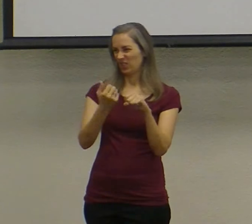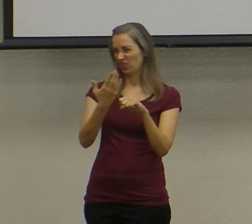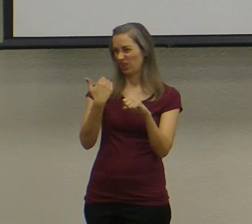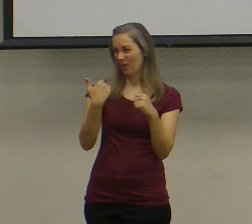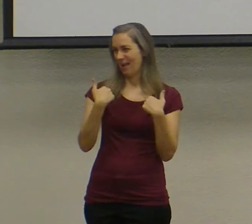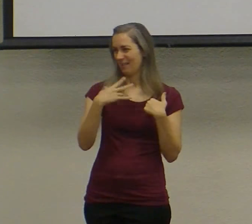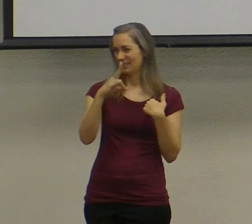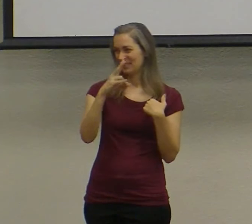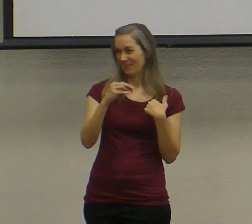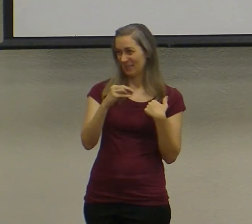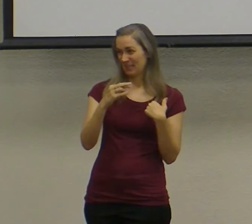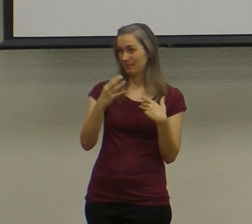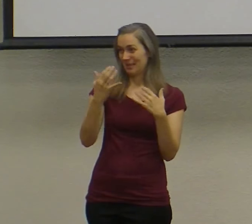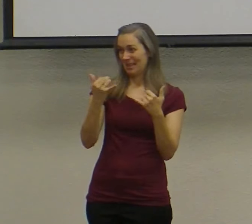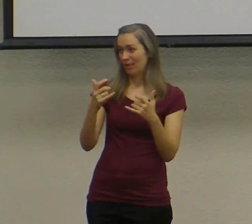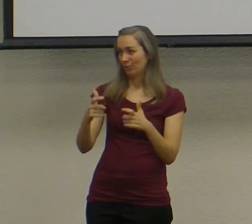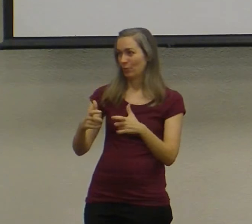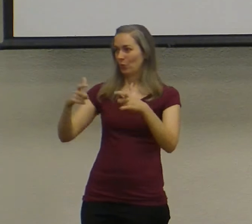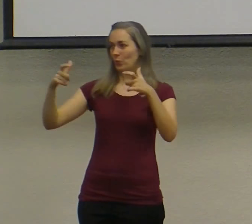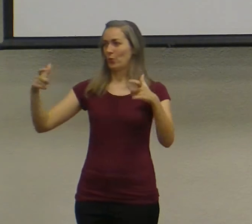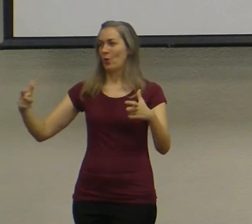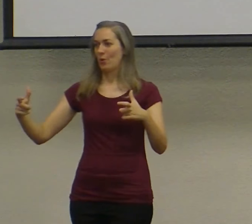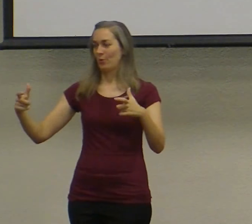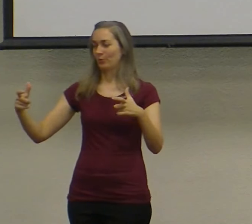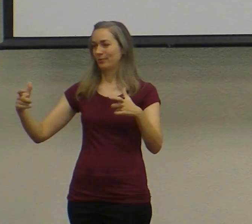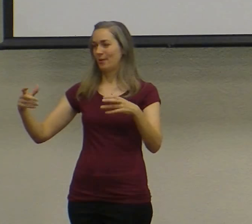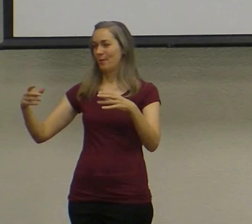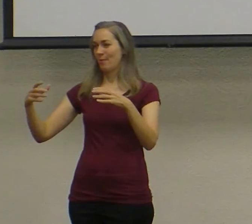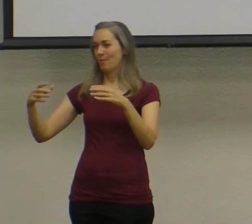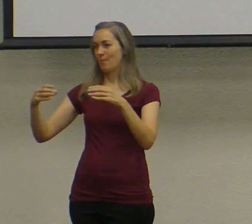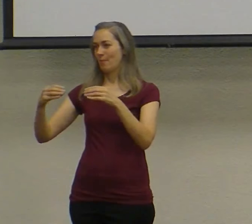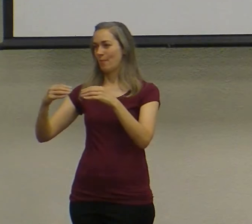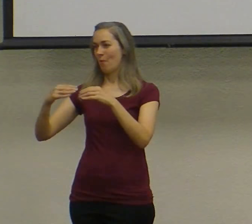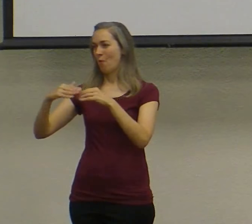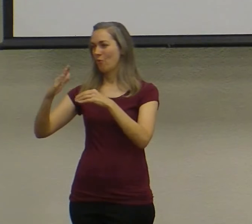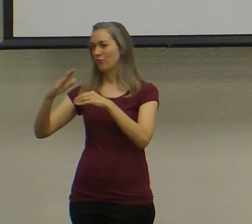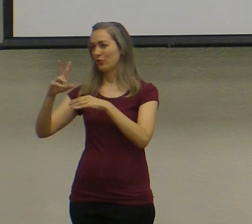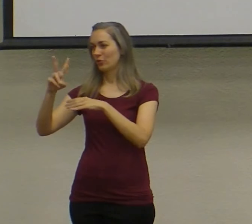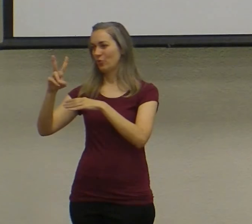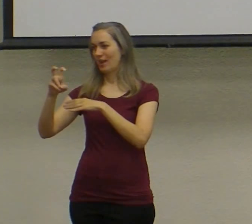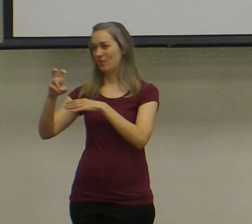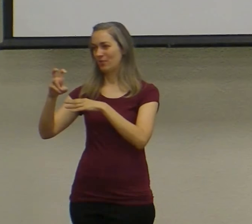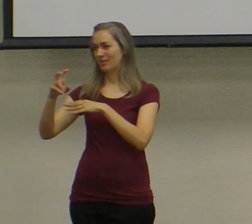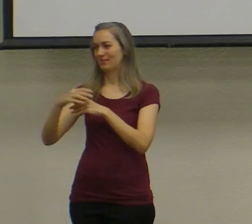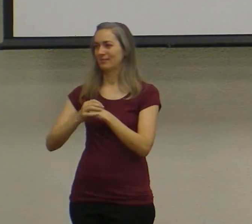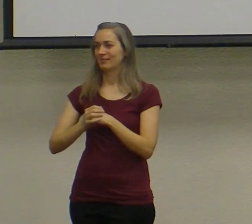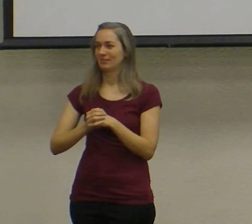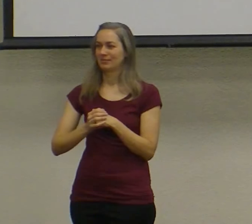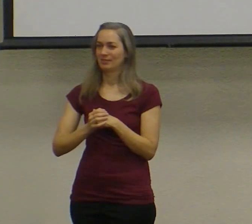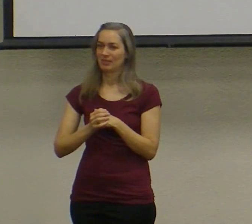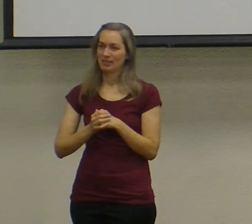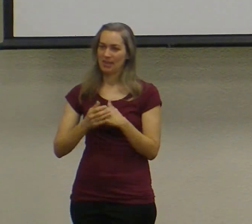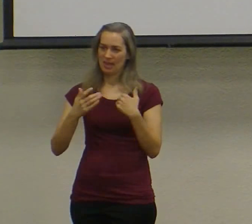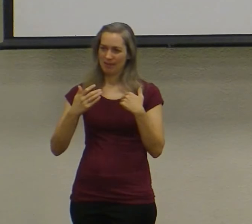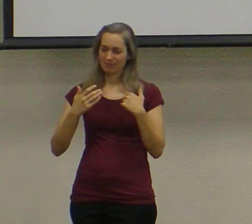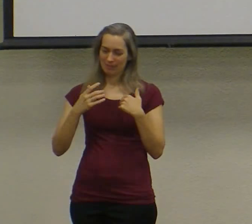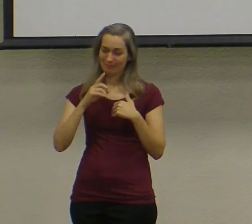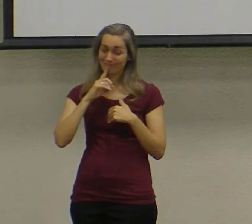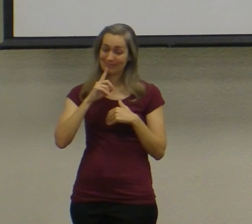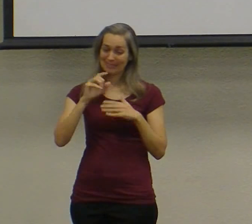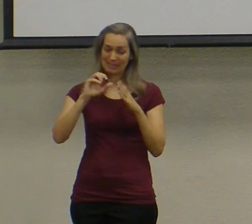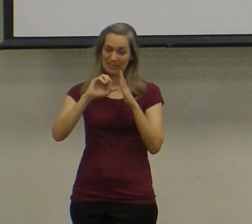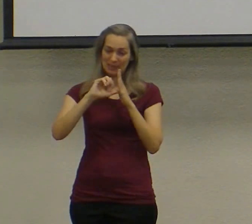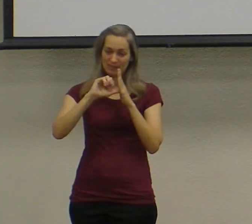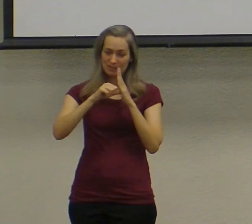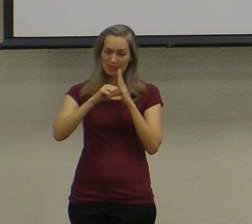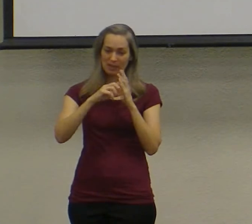people. They're a church that in the last few years has had a real emphasis on evangelism and a real emphasis on let's